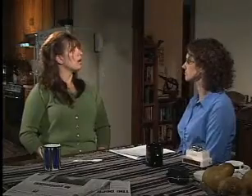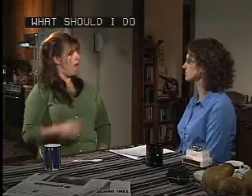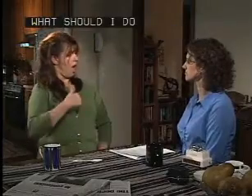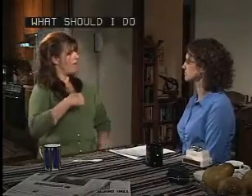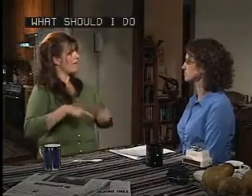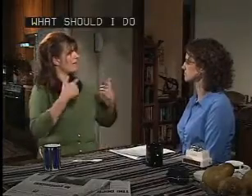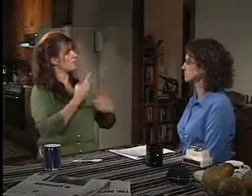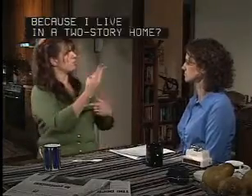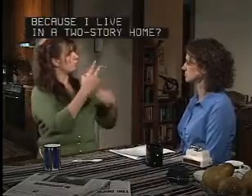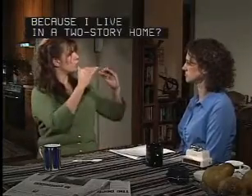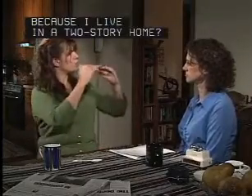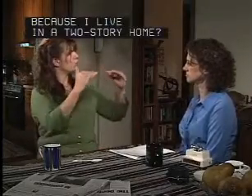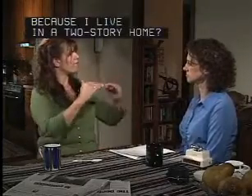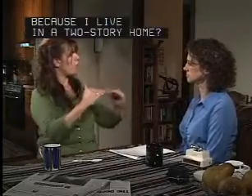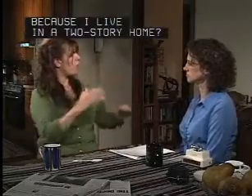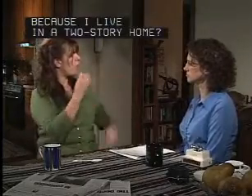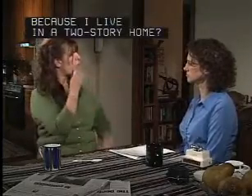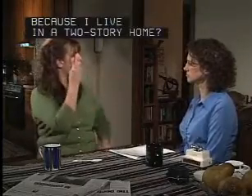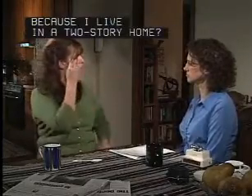What should I do because I live in a 2-story home?